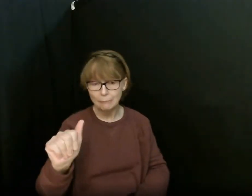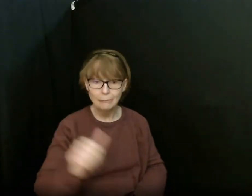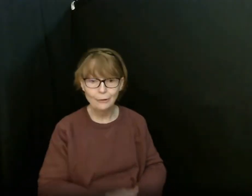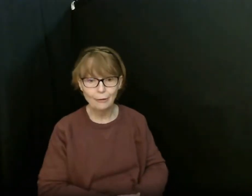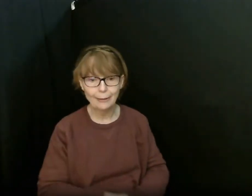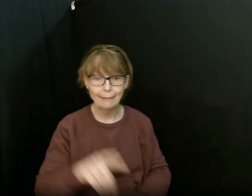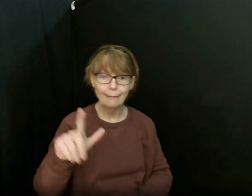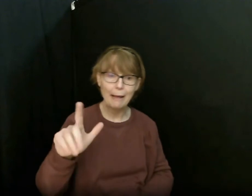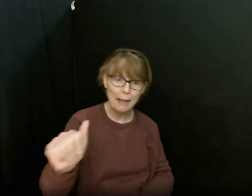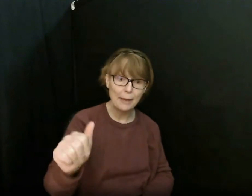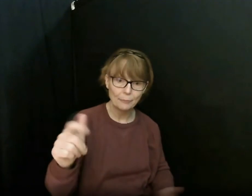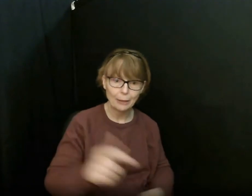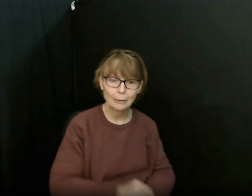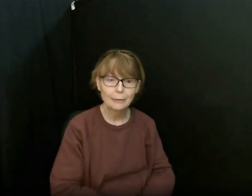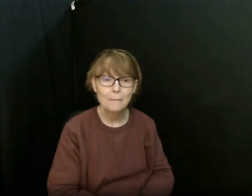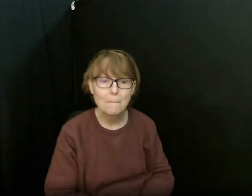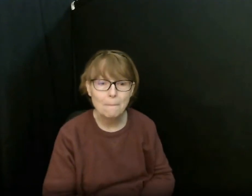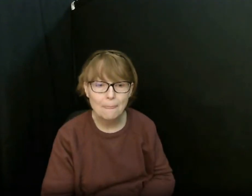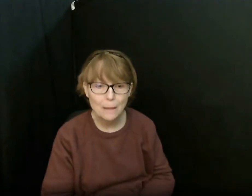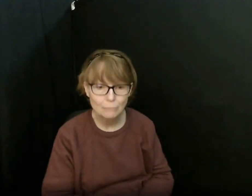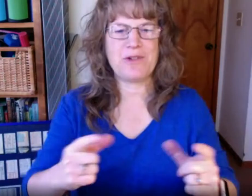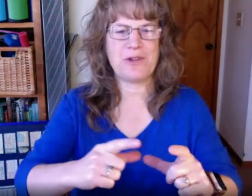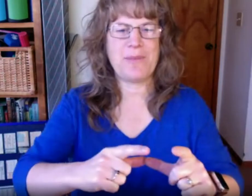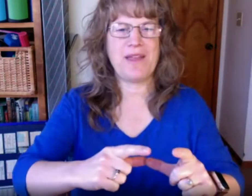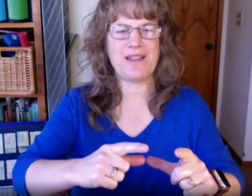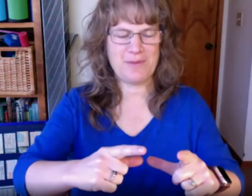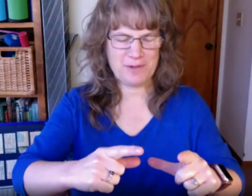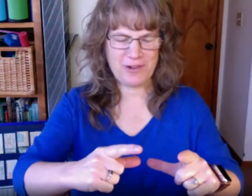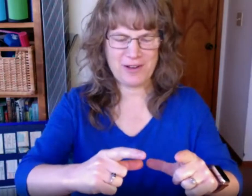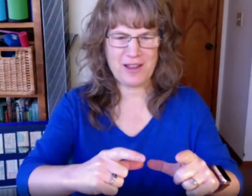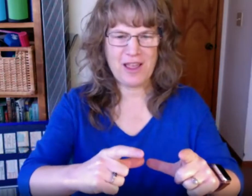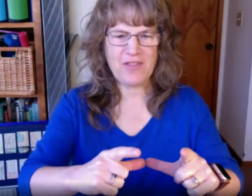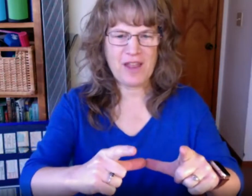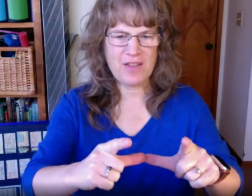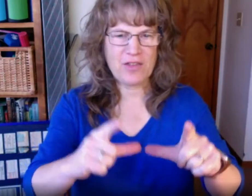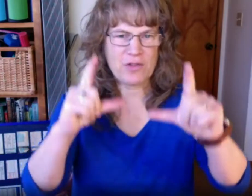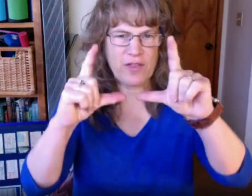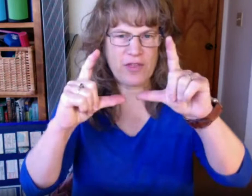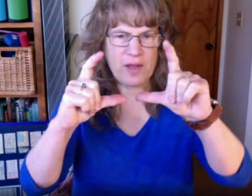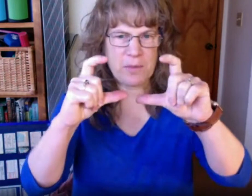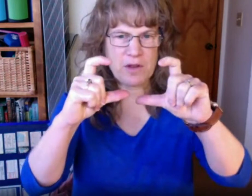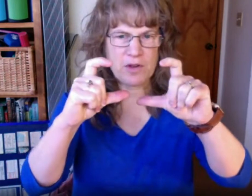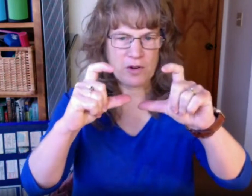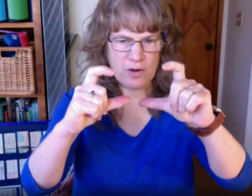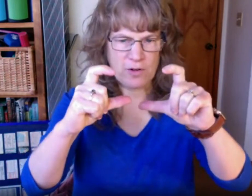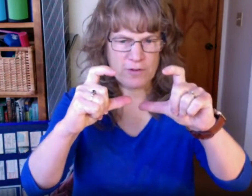Yeah, you we're know, doing LA. big. Last time we were doing big, and I've been trying to, and that is straight thumb, curved.